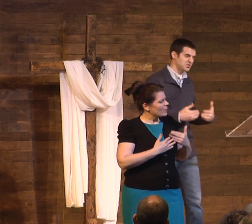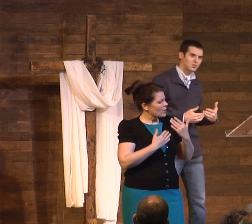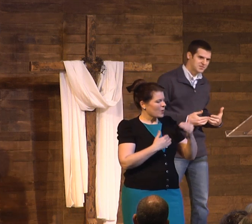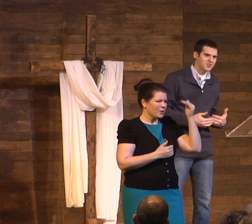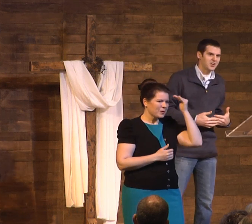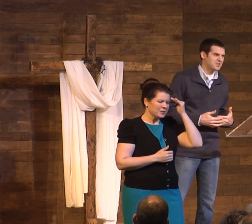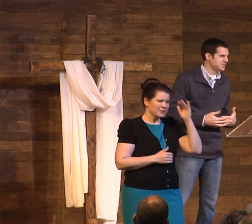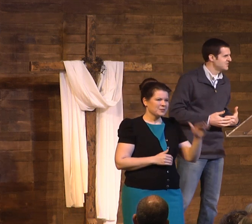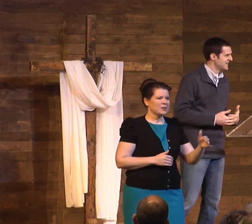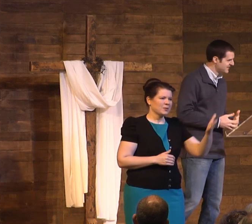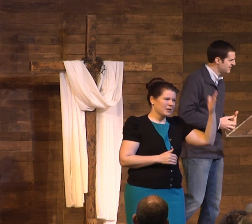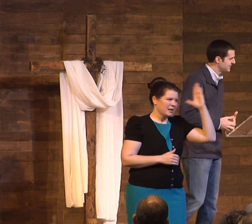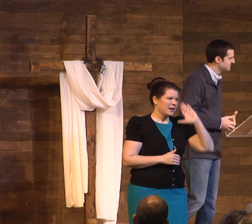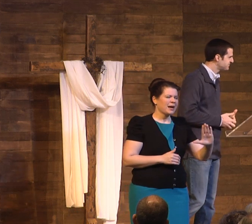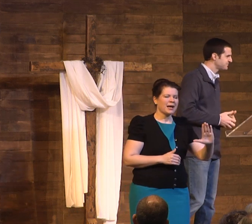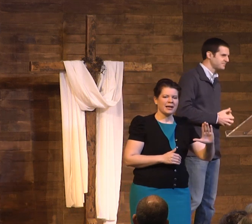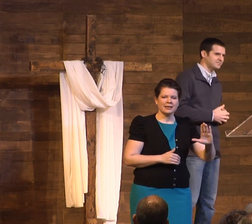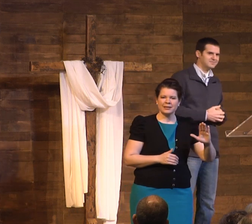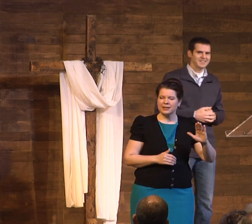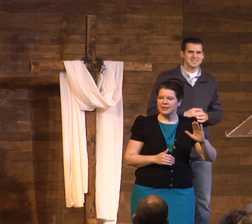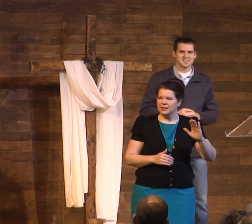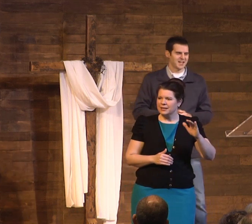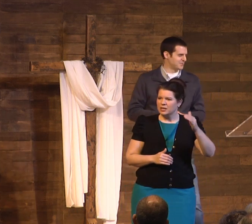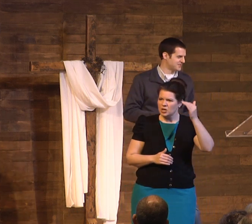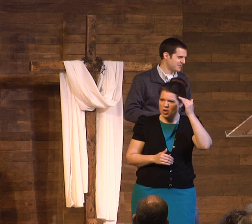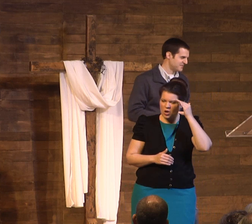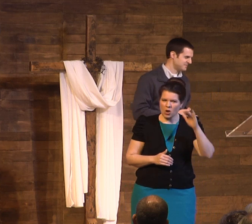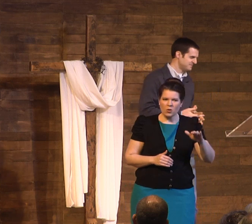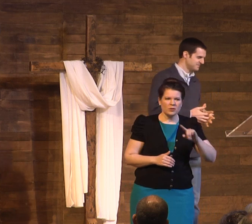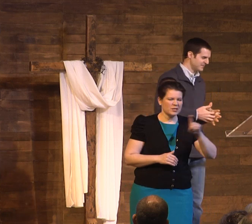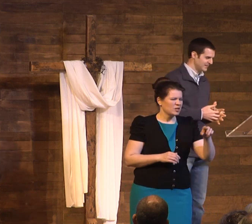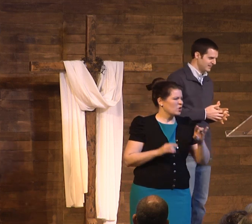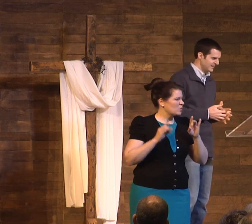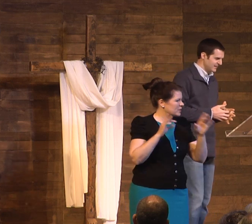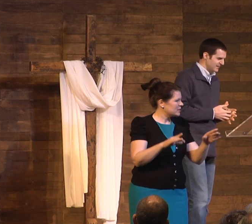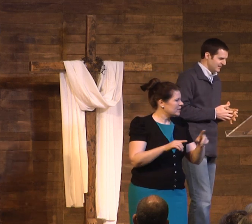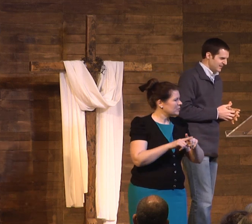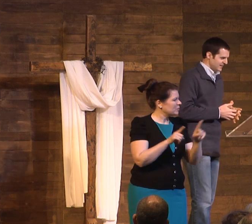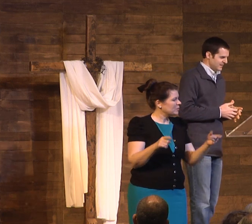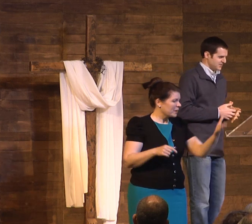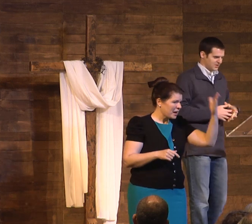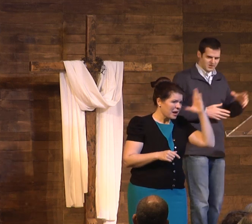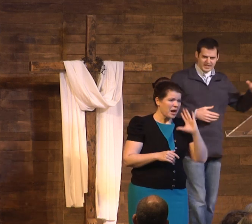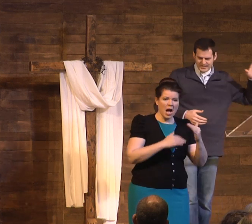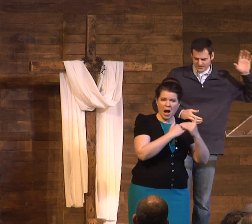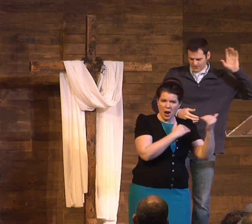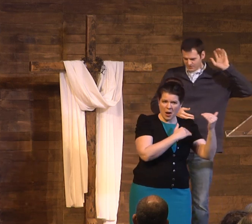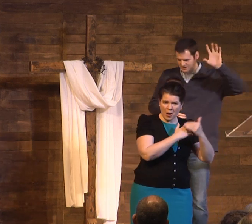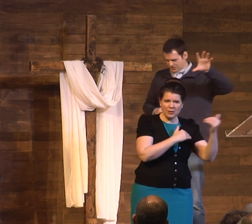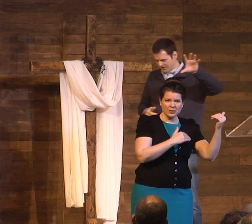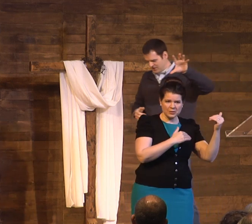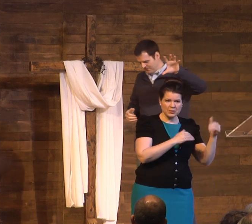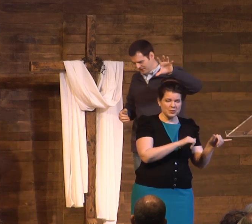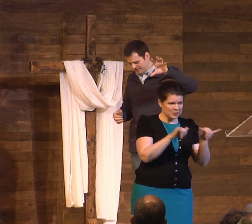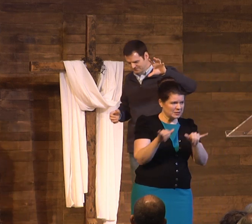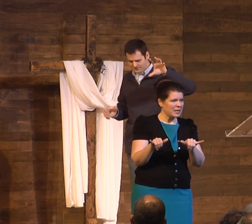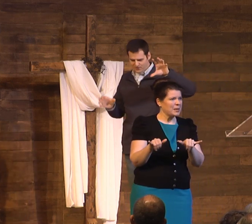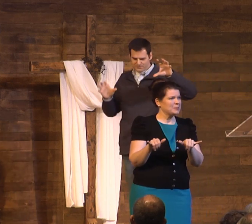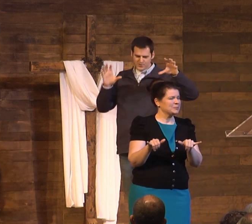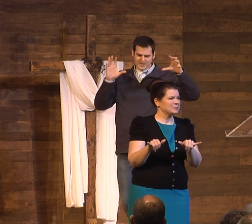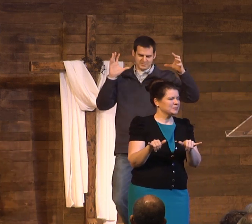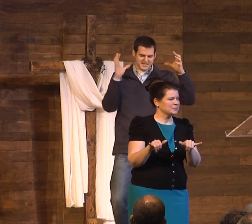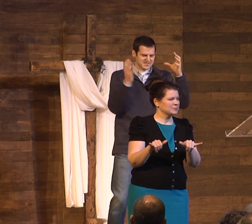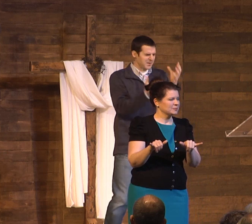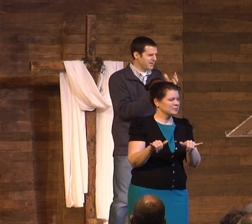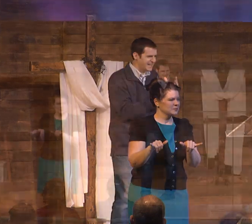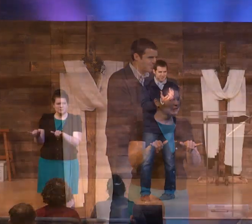he still wants to call you to it anyway? That's the God we serve. So, okay, read the story of Jephthah. Hopefully